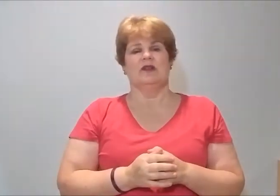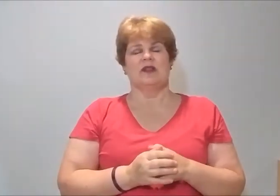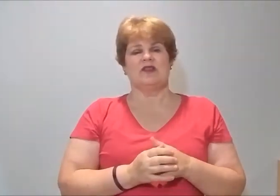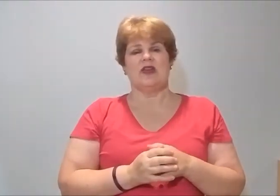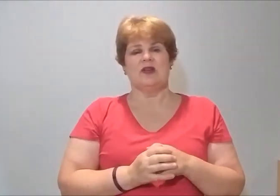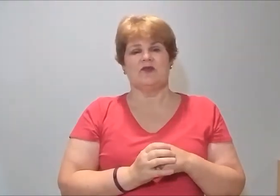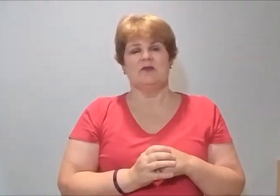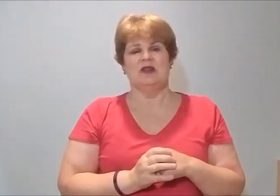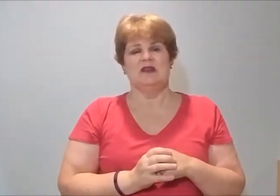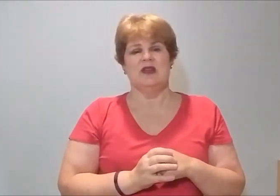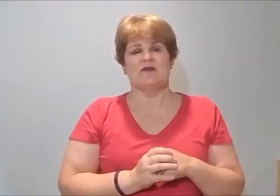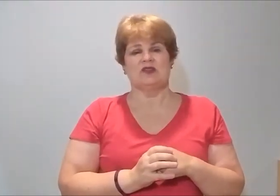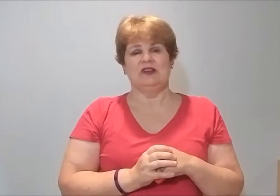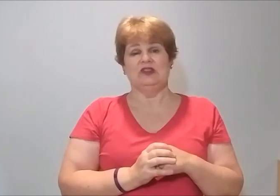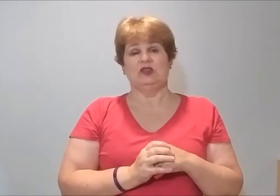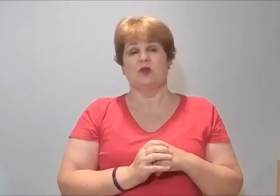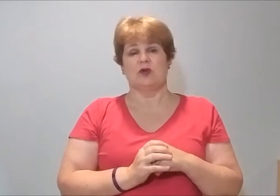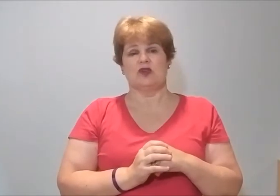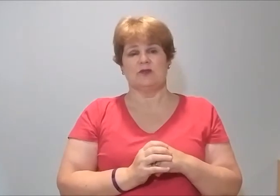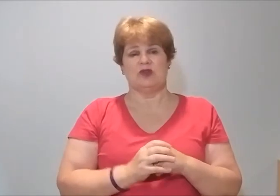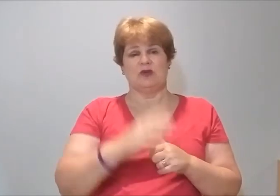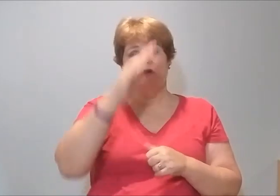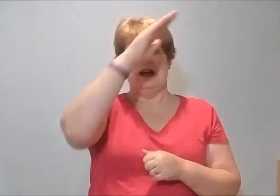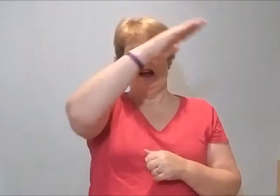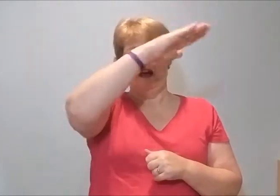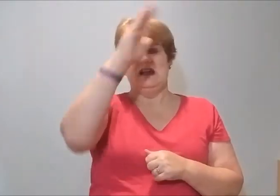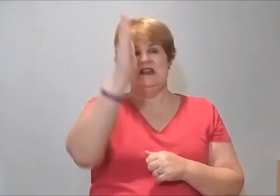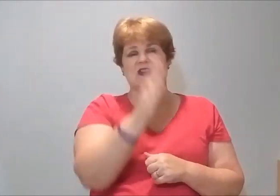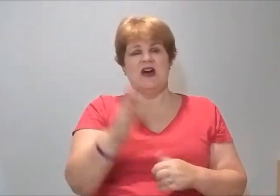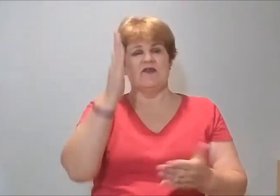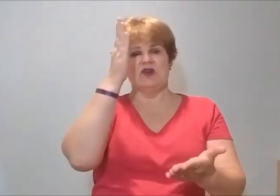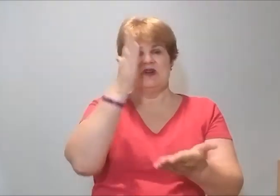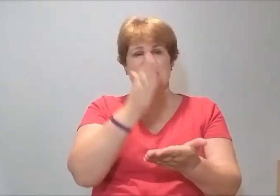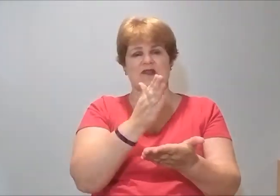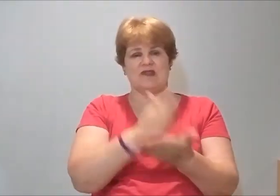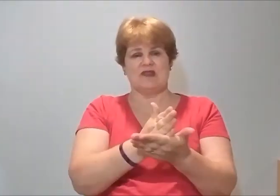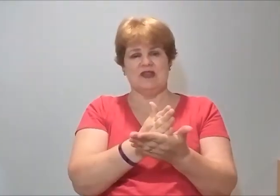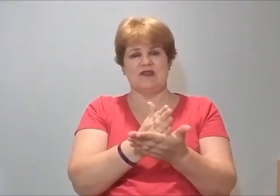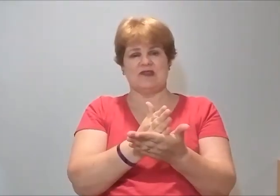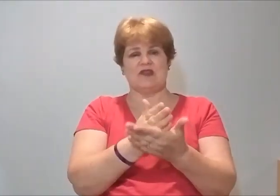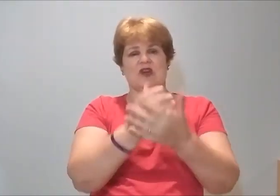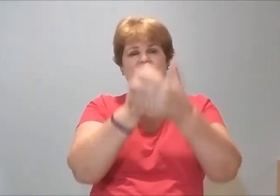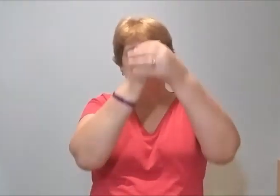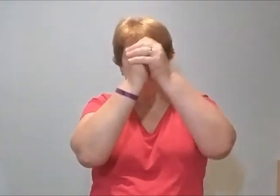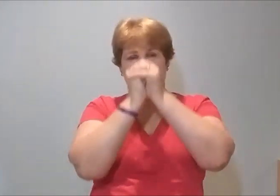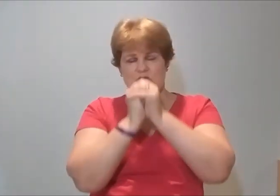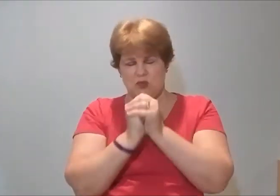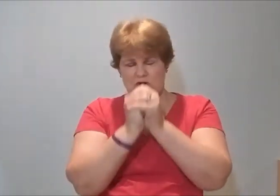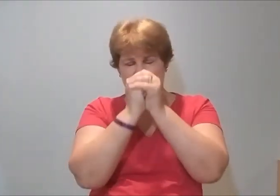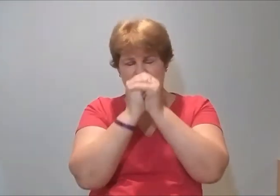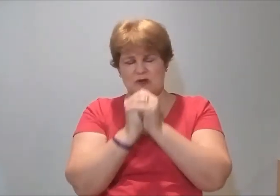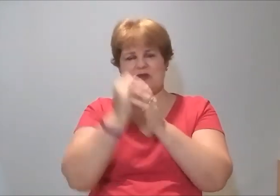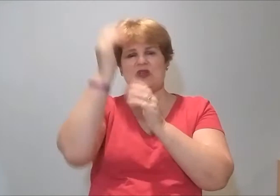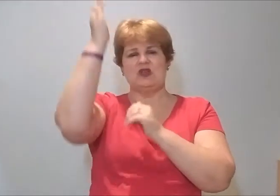Let's take it from never cease to worship you. Never cease to worship